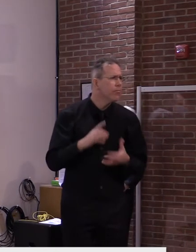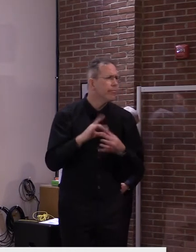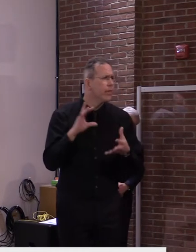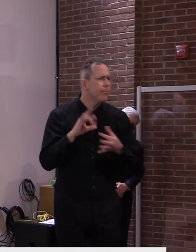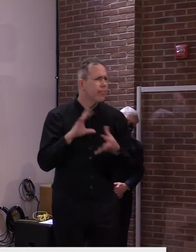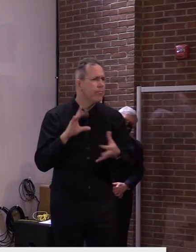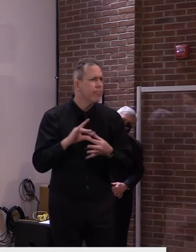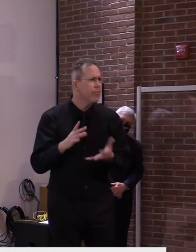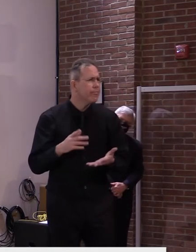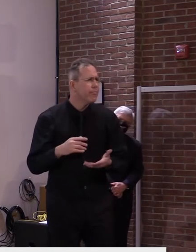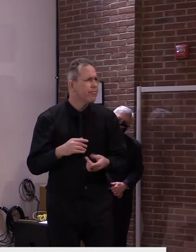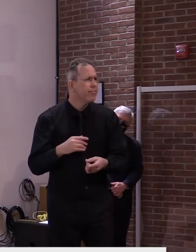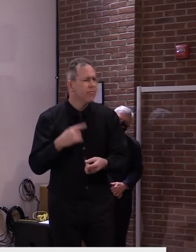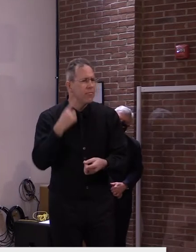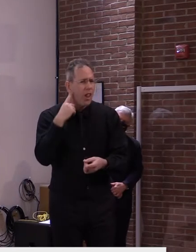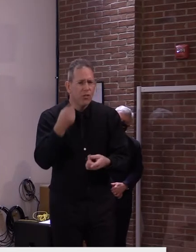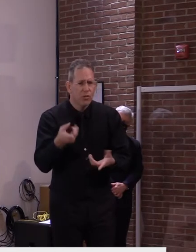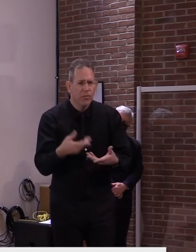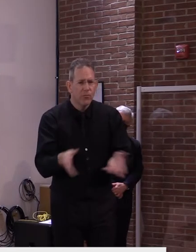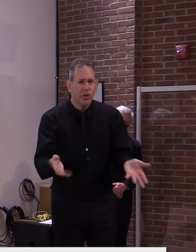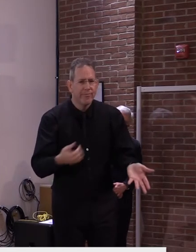they have expensive startup costs. Yeah, we lost you. I'm sorry.